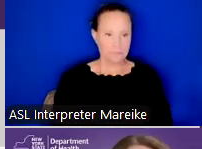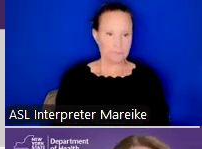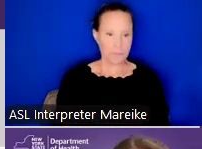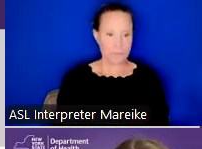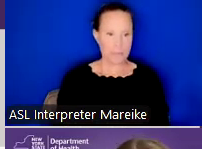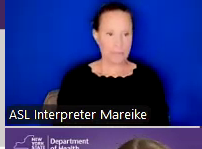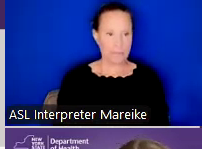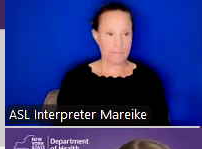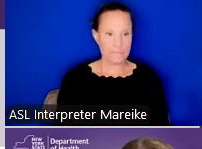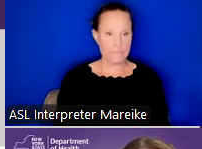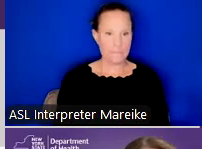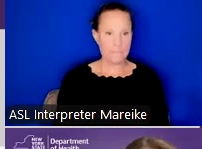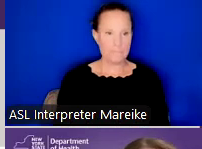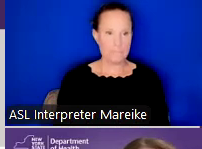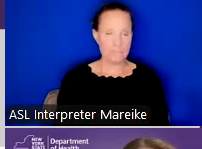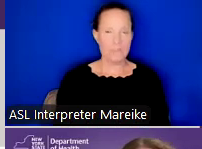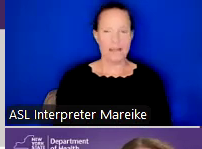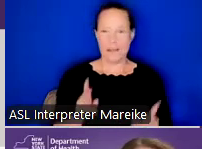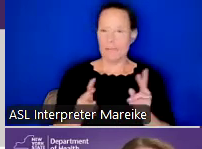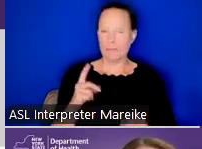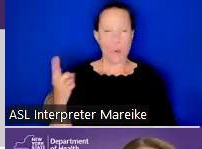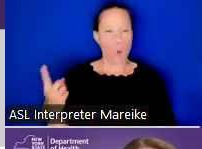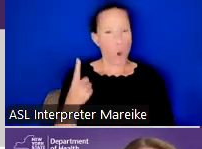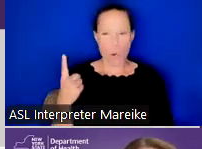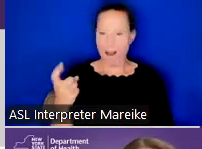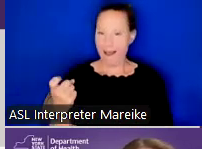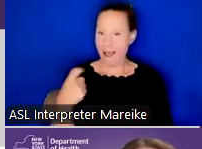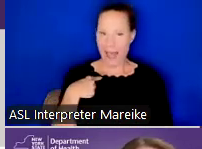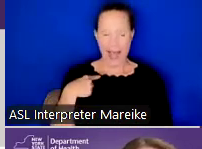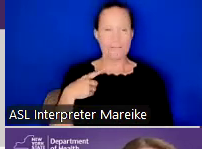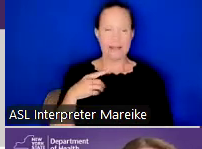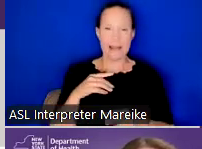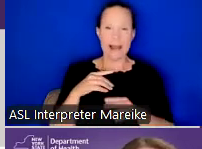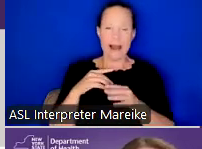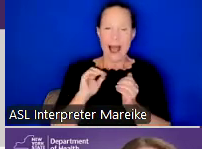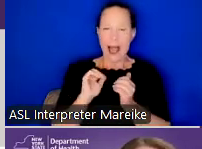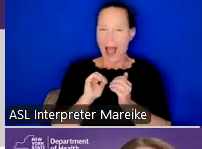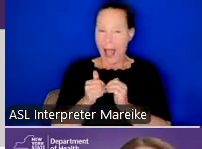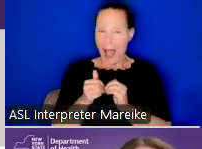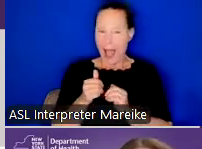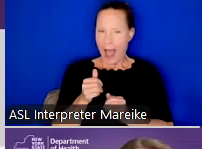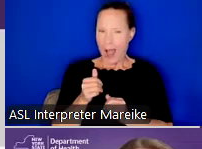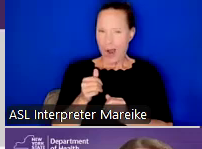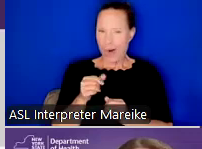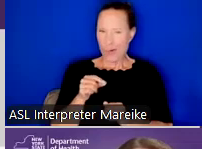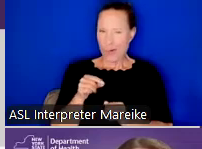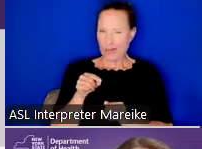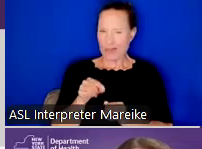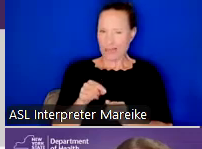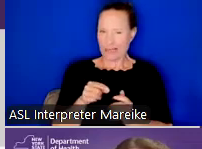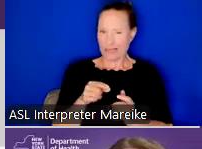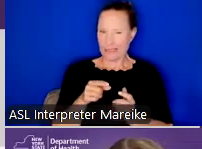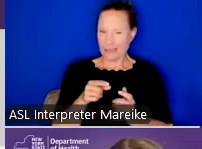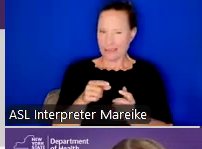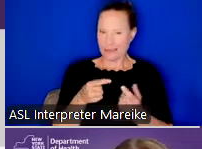Now, I think everyone's favorite question is how does this work, right, with pre-existing grants